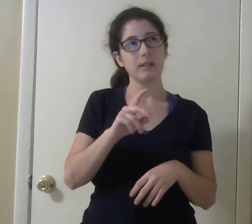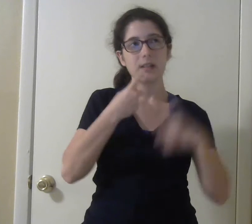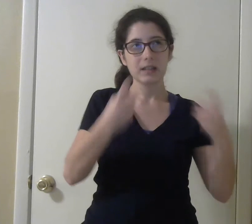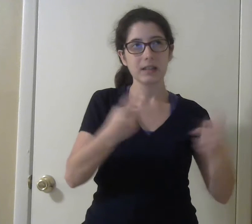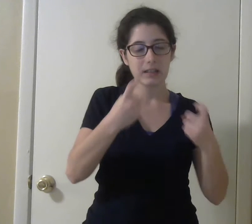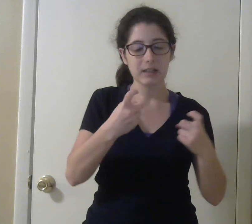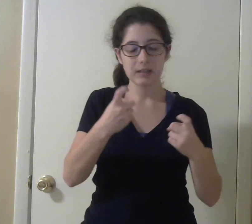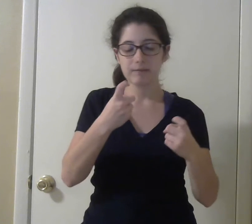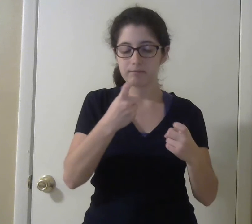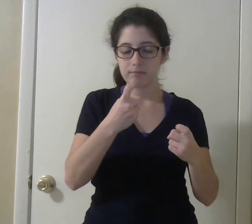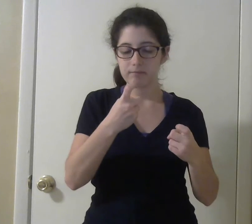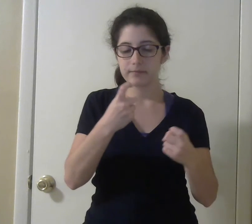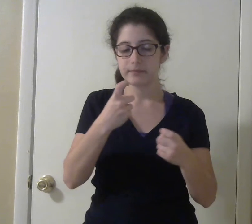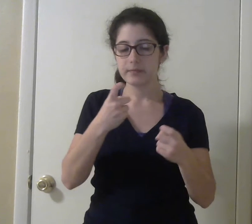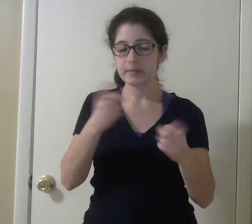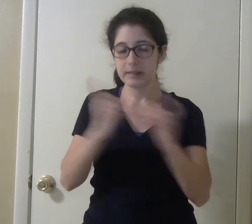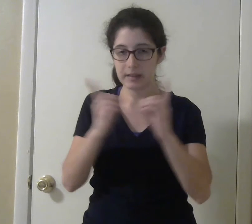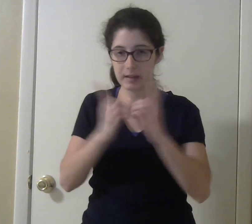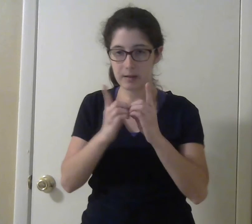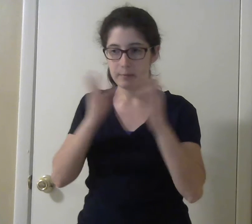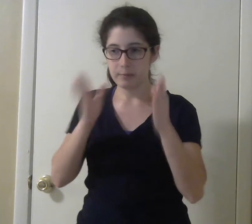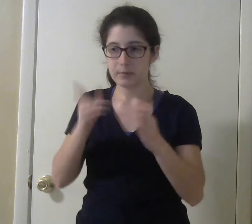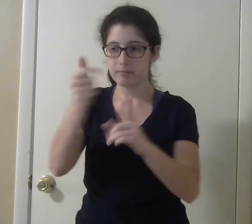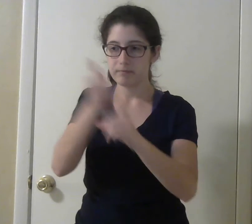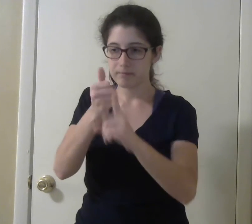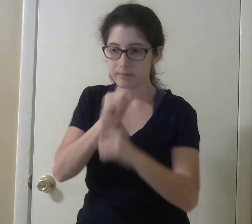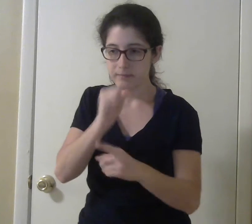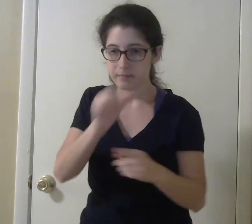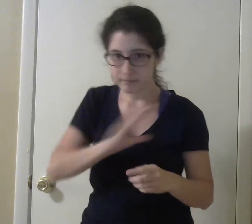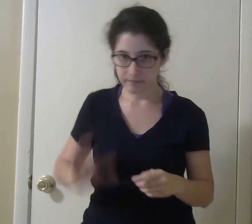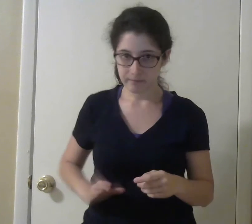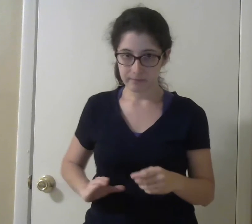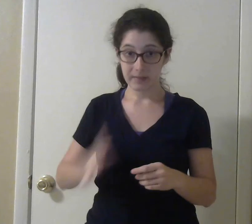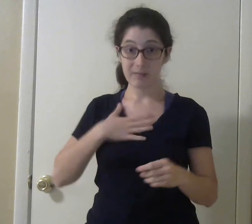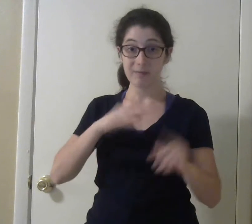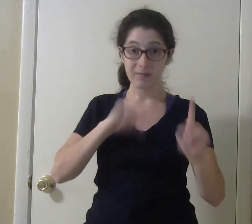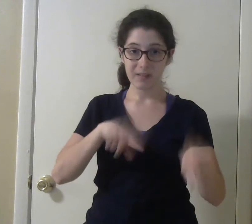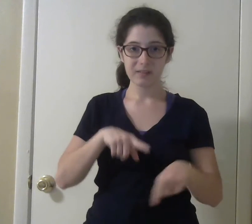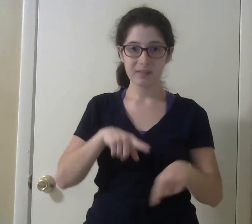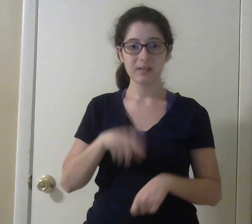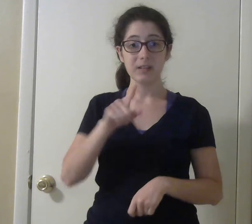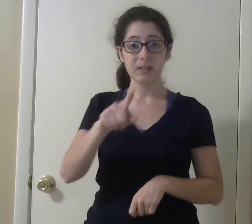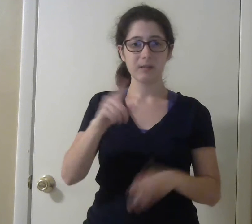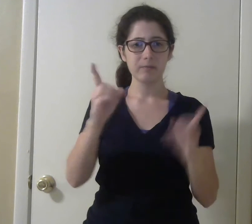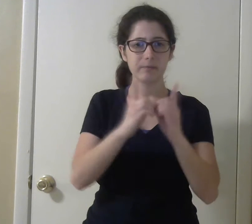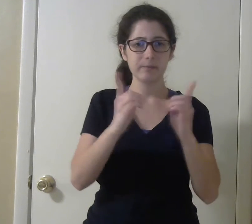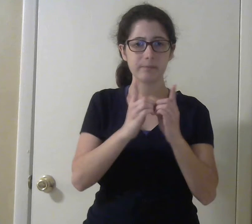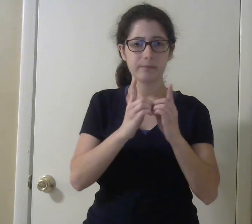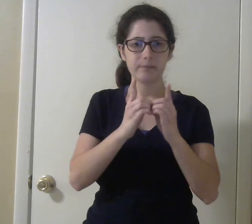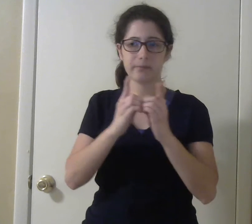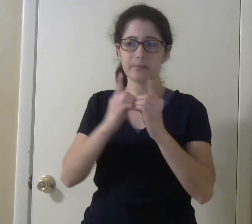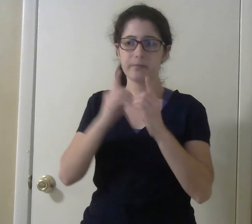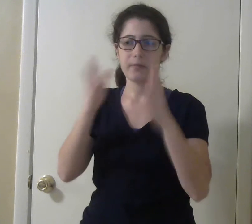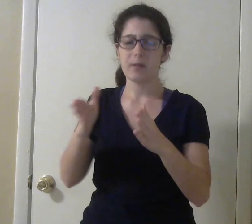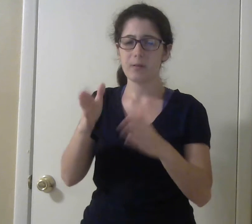to that is, what is dating for? What are you treating dating as?